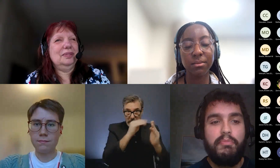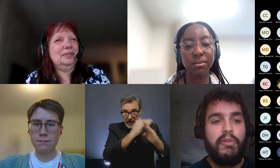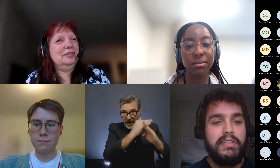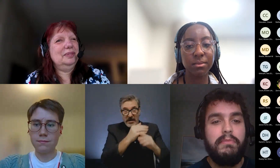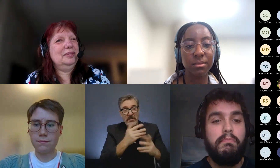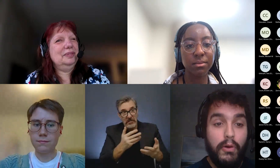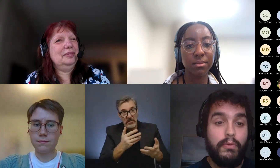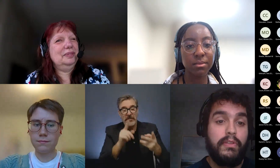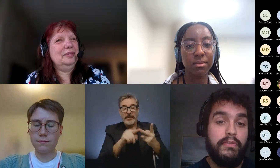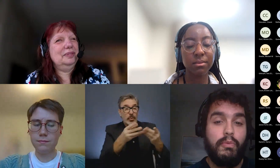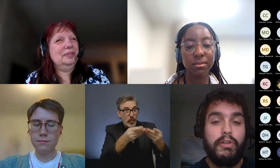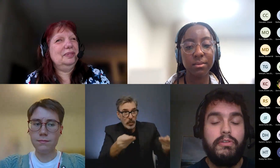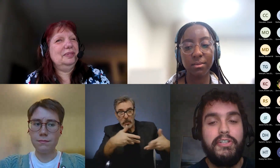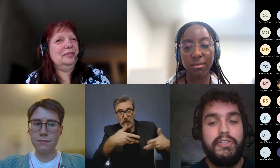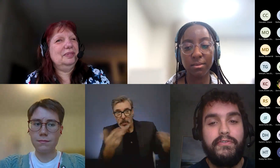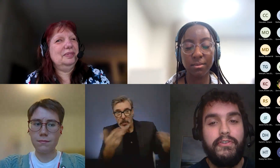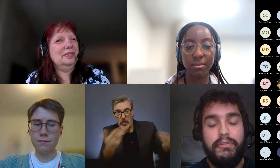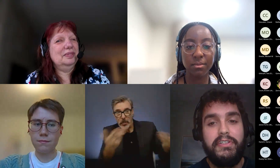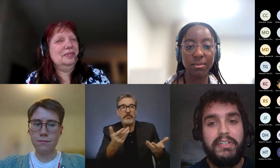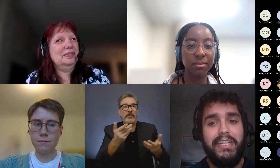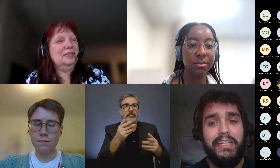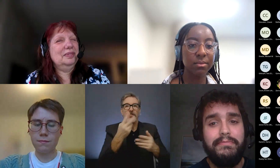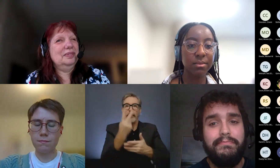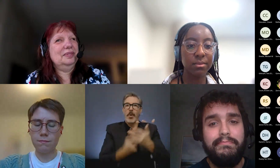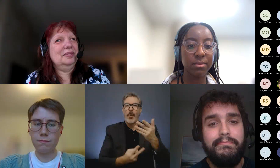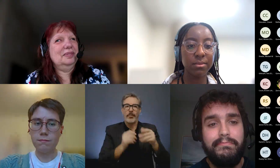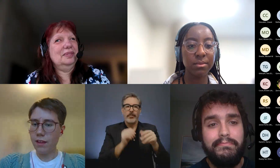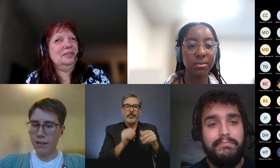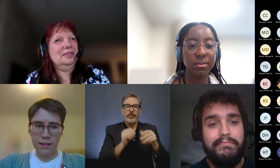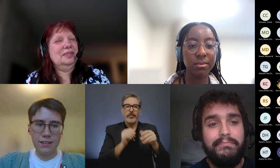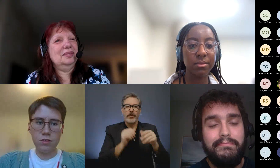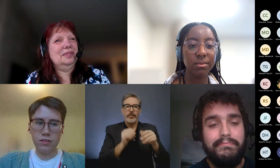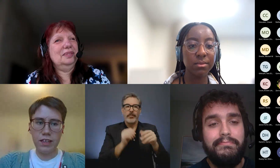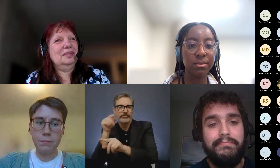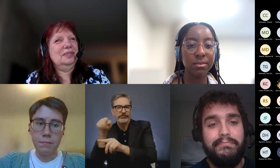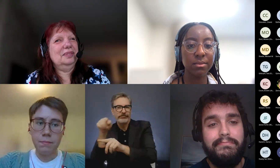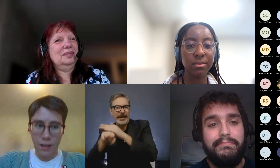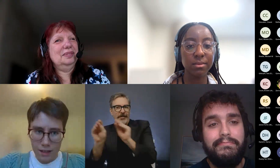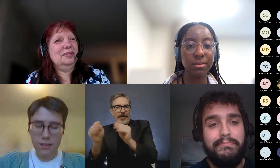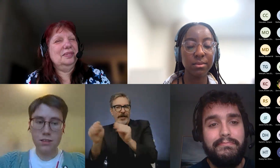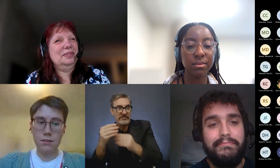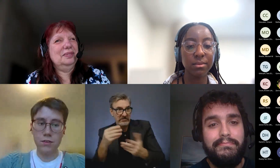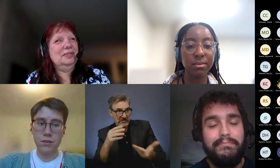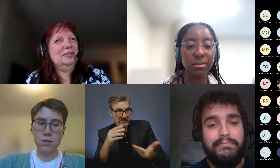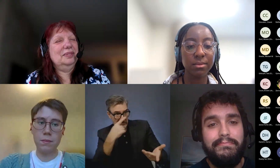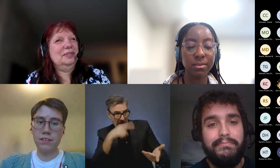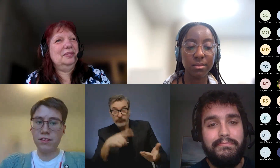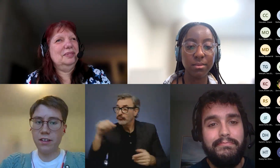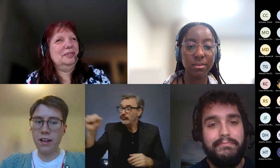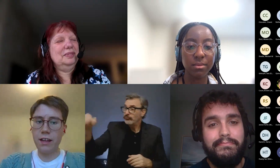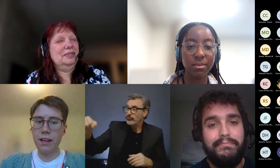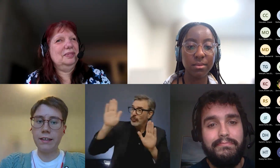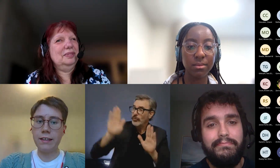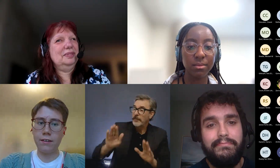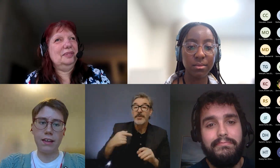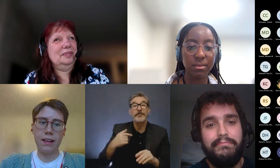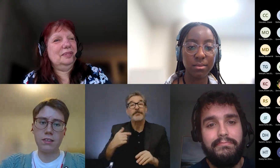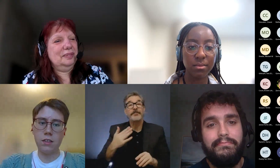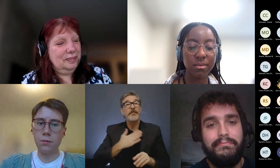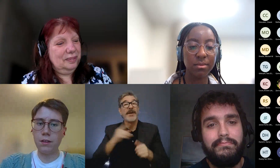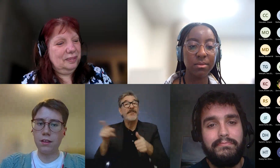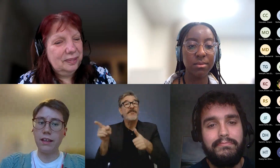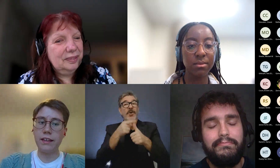what needs to be present in both of your work locations for you to succeed. That sounds great. So the first barrier I